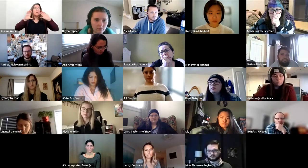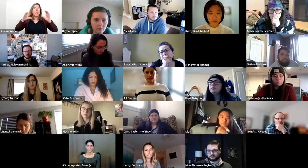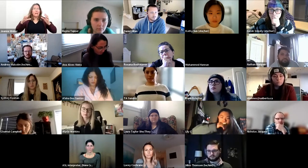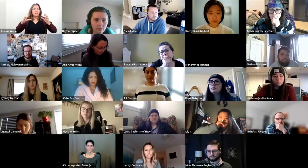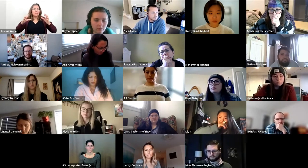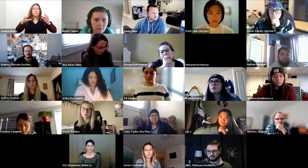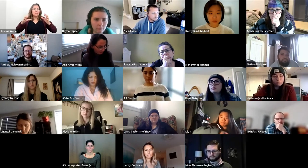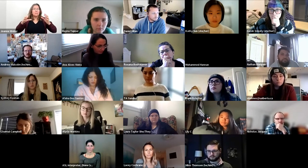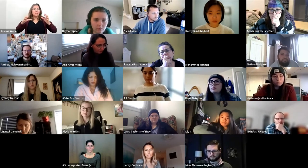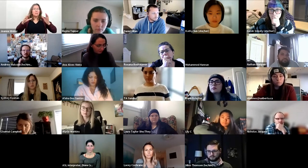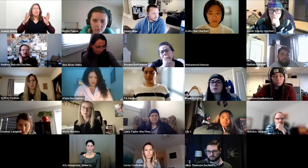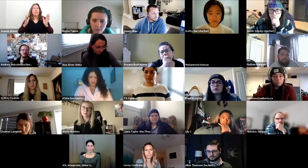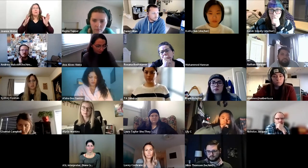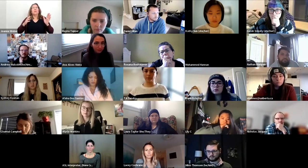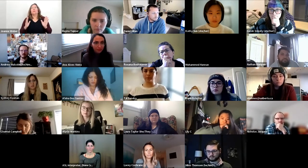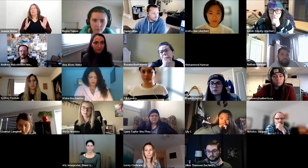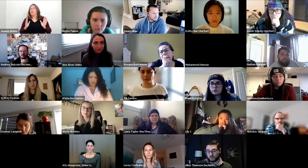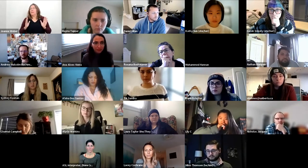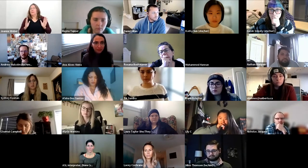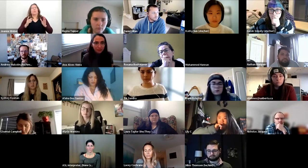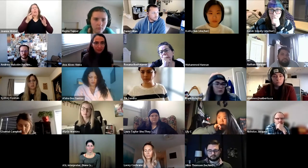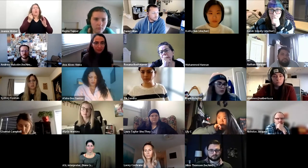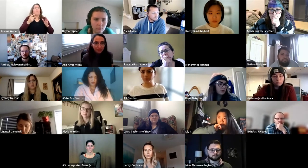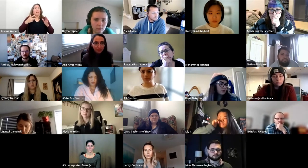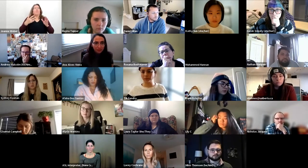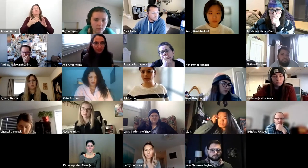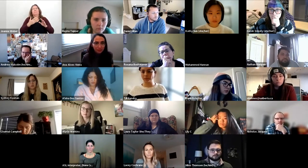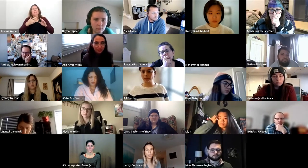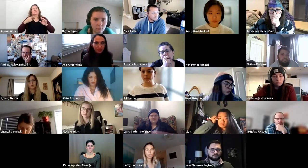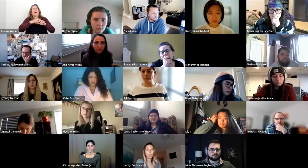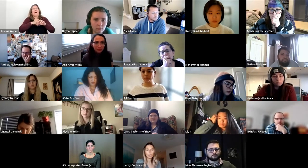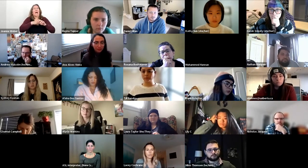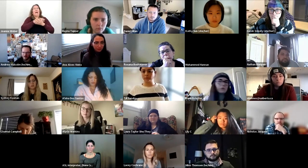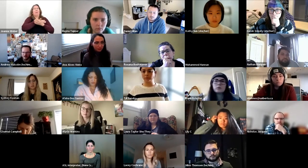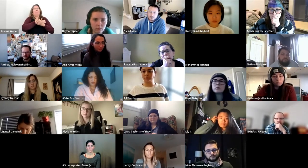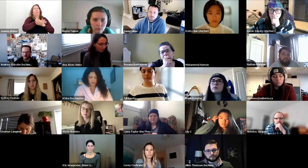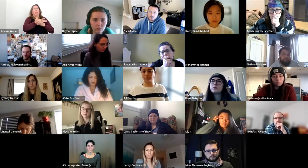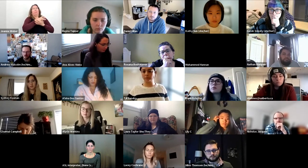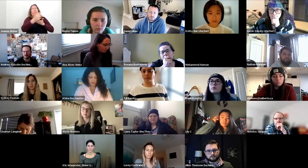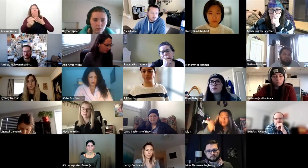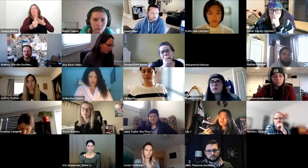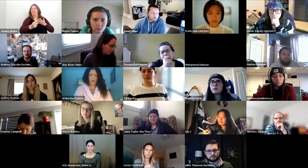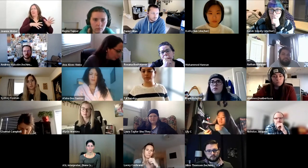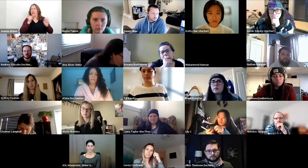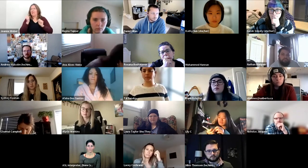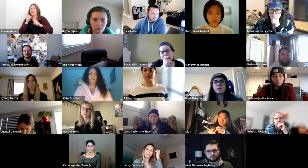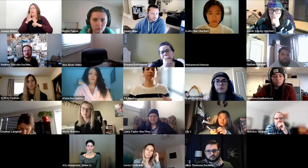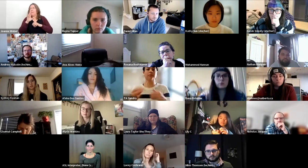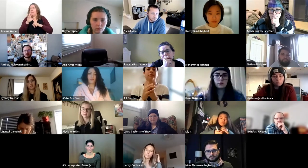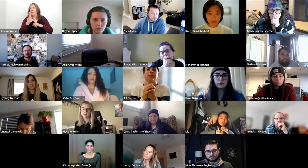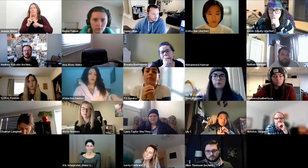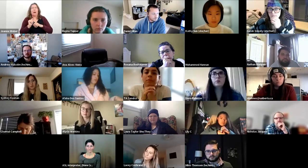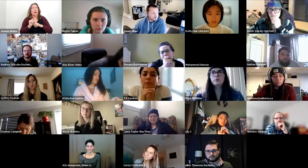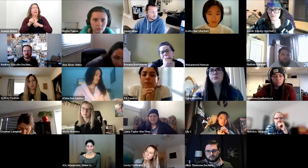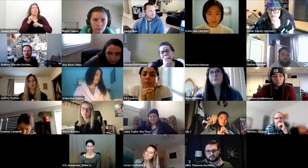So we have basically 2 minutes before the class officially closes. So I